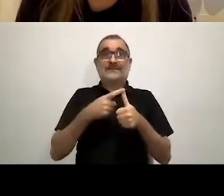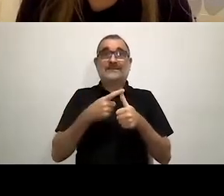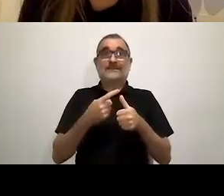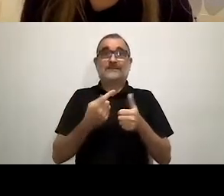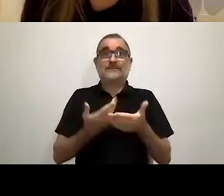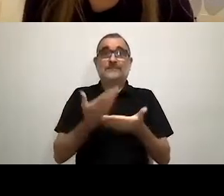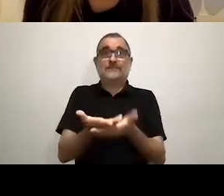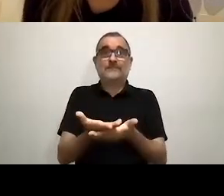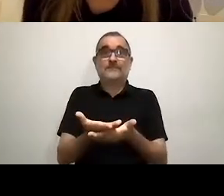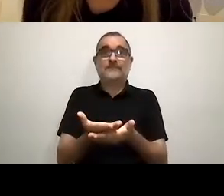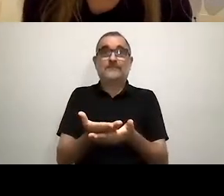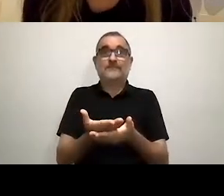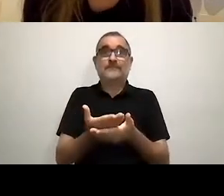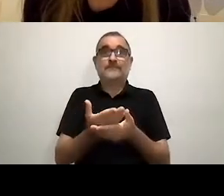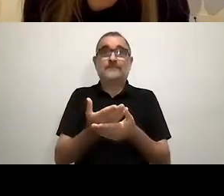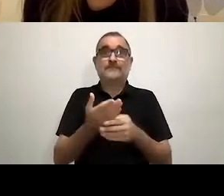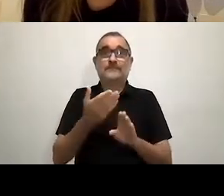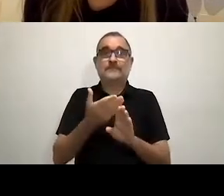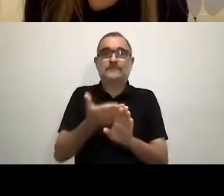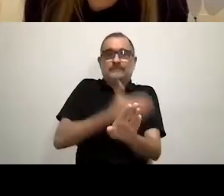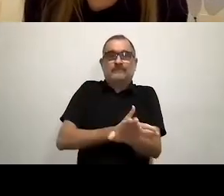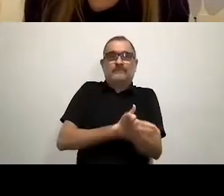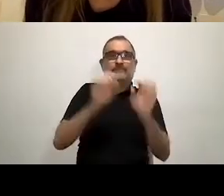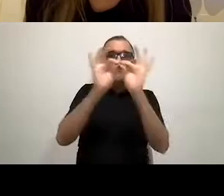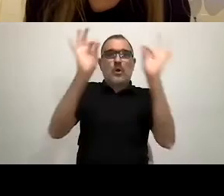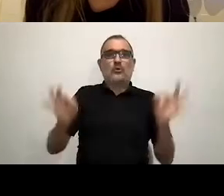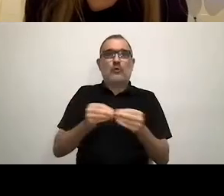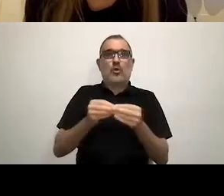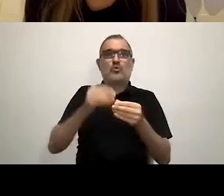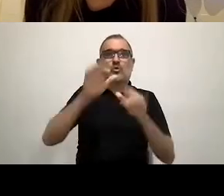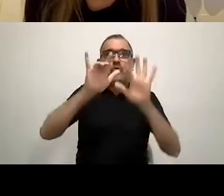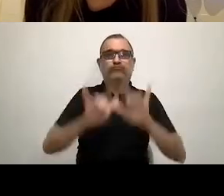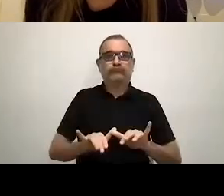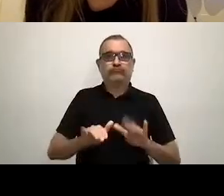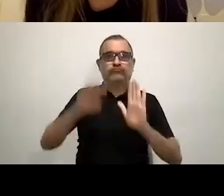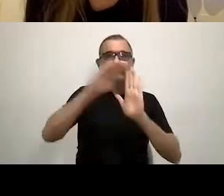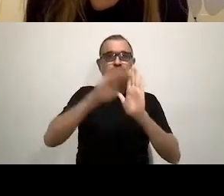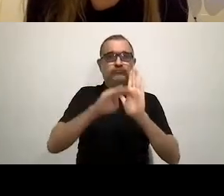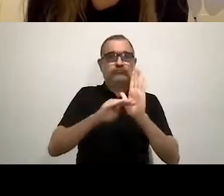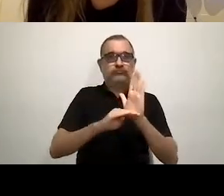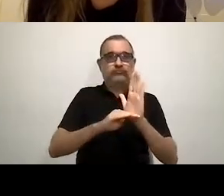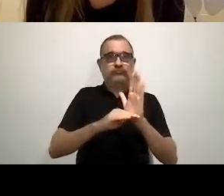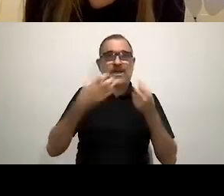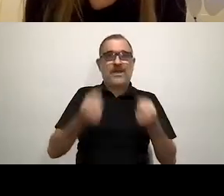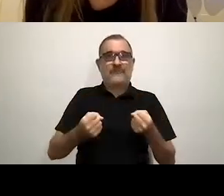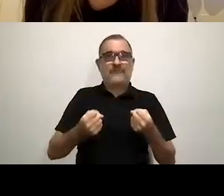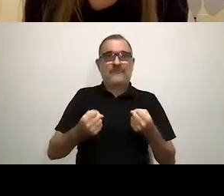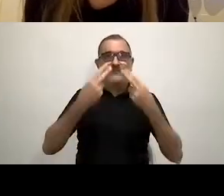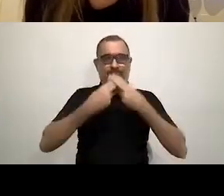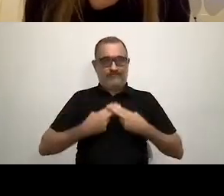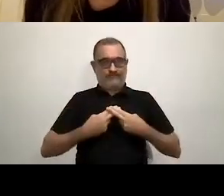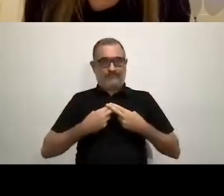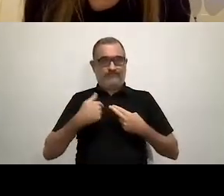around September of this year. And so for interpreters wanting to apply to take the accreditation test,